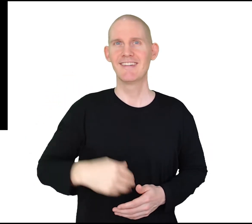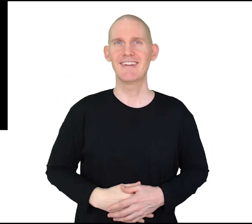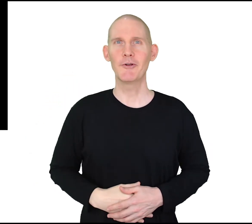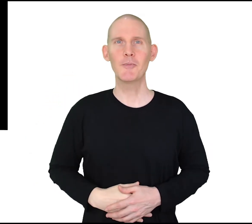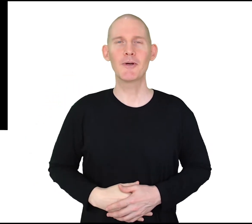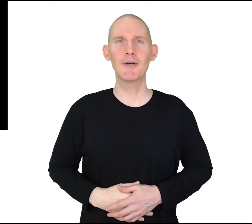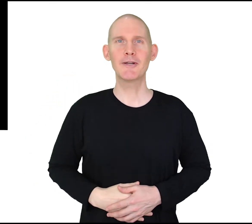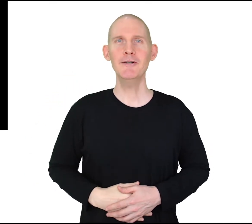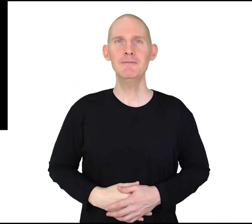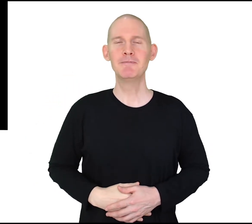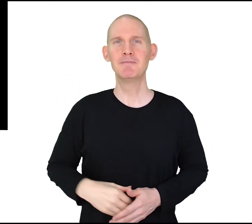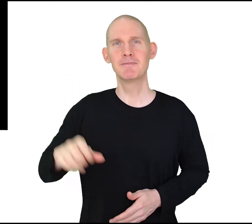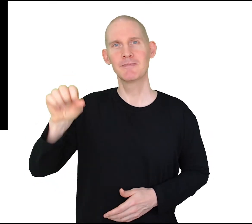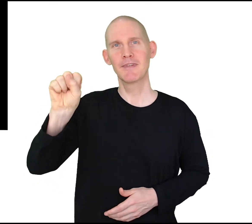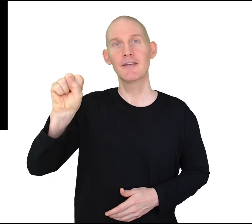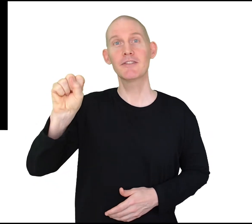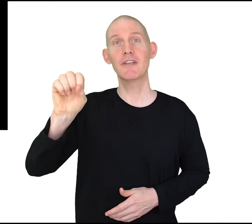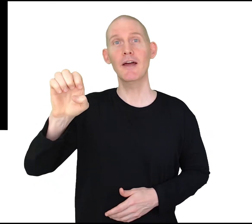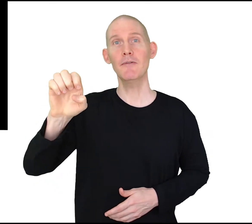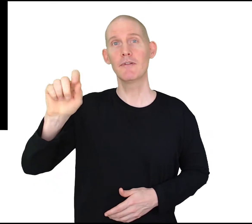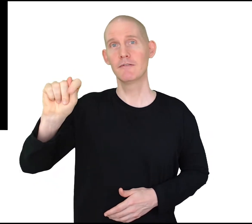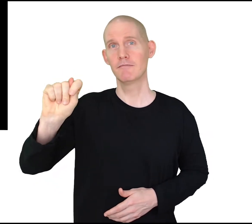A little bit quicker. Seth.